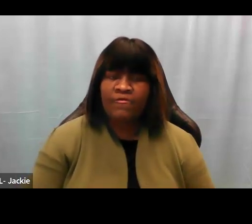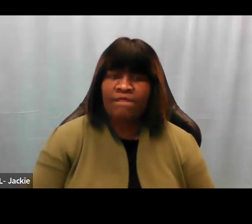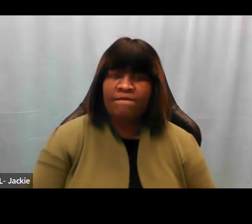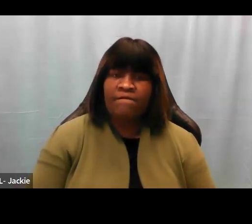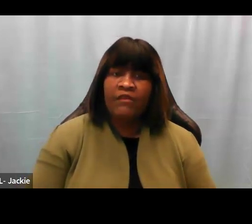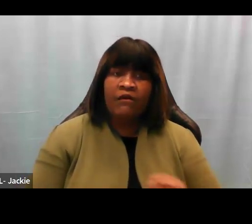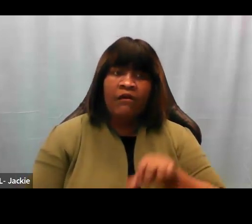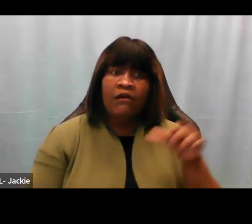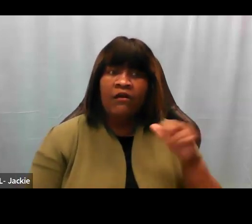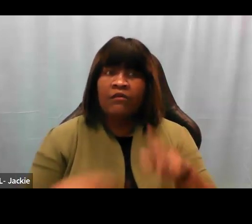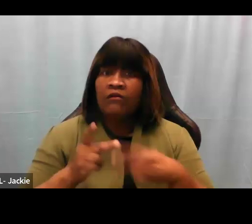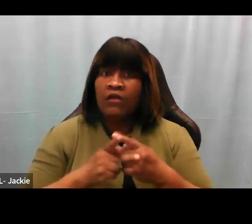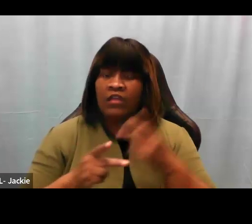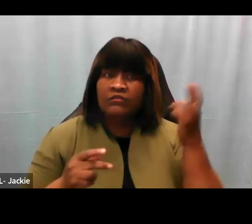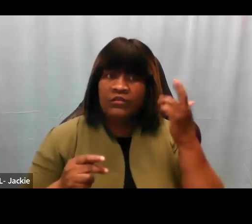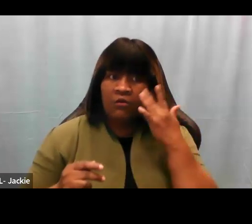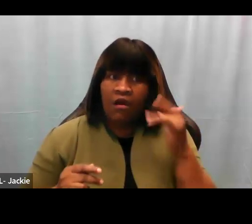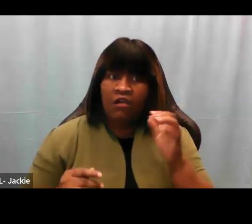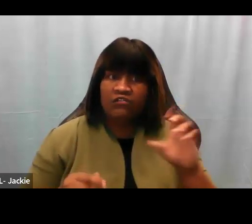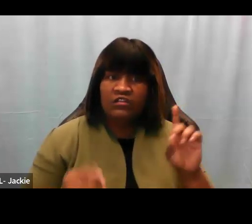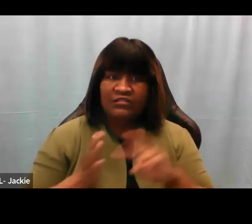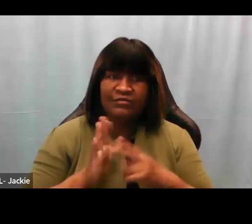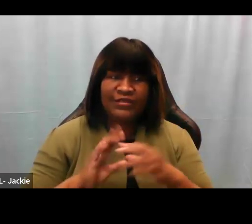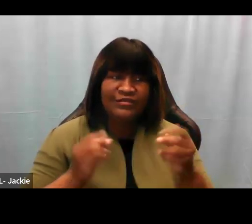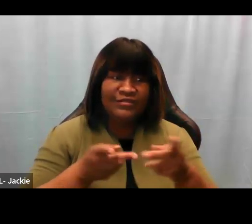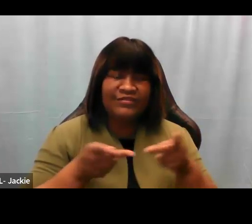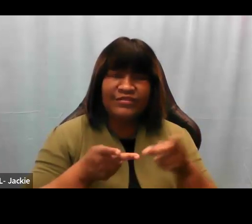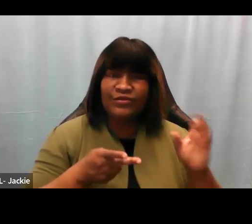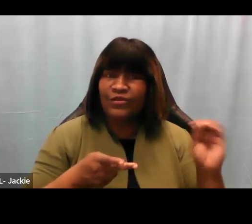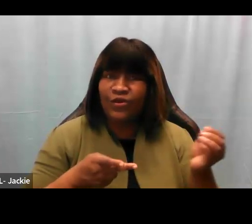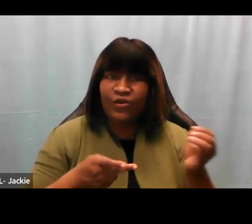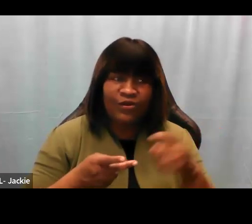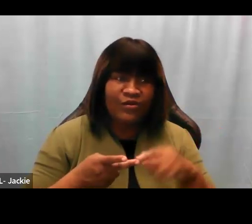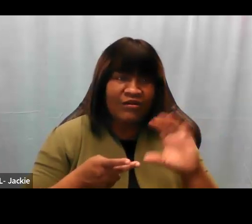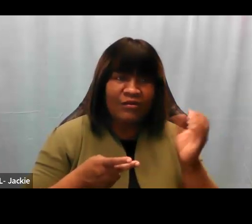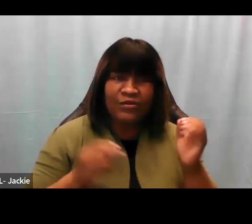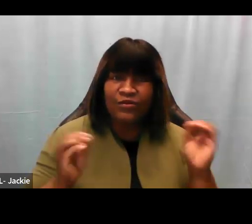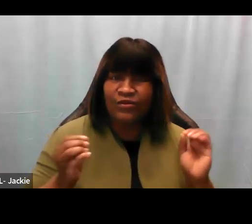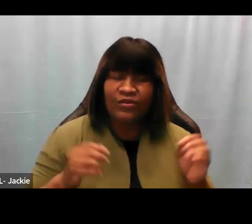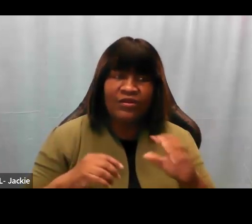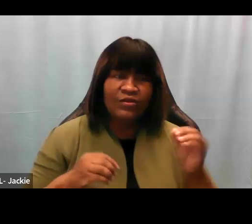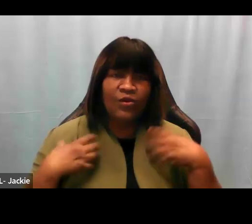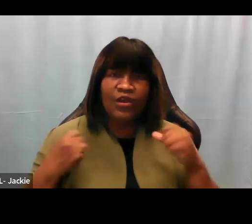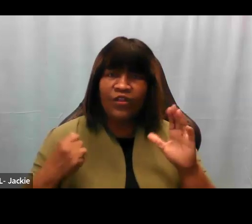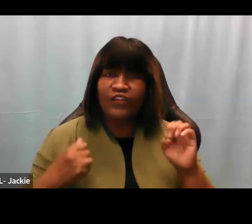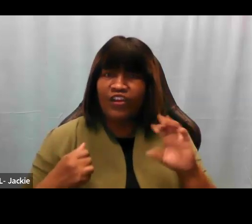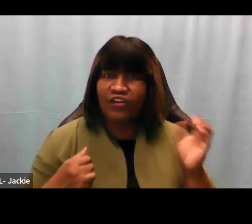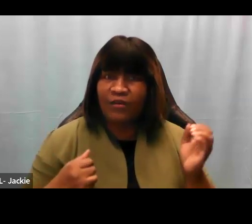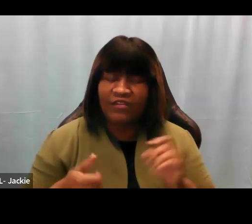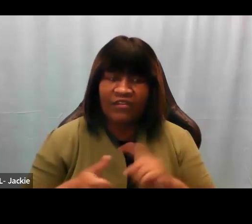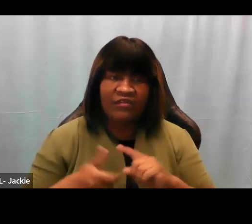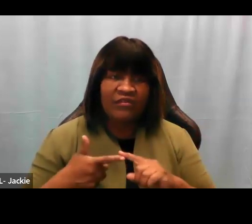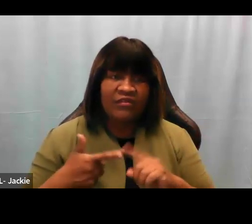Other reasons for care deserts are lack of facilities or companies. For instance, lack of home health care companies